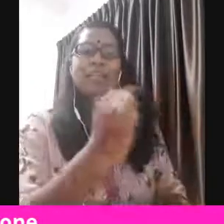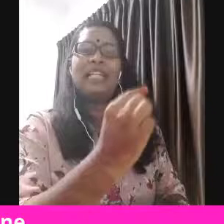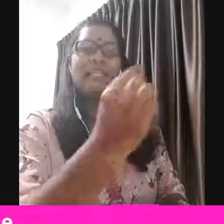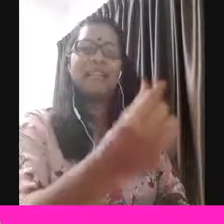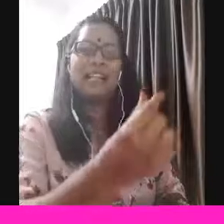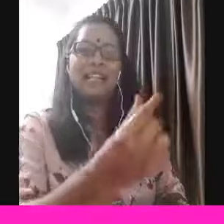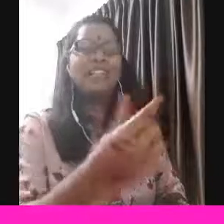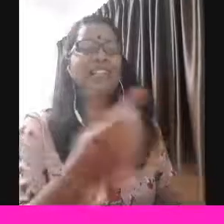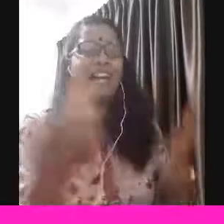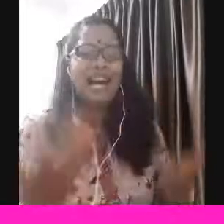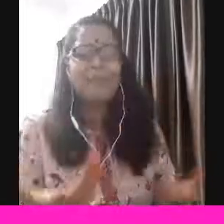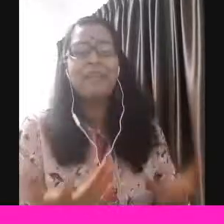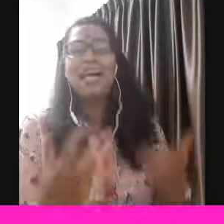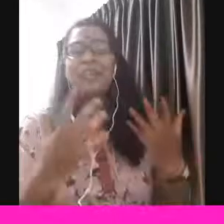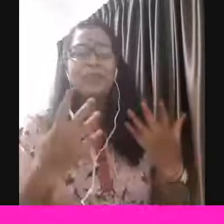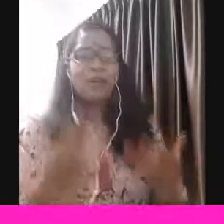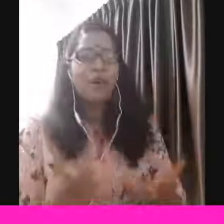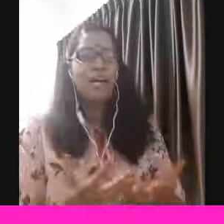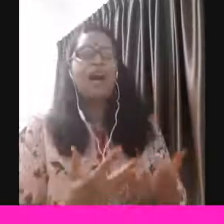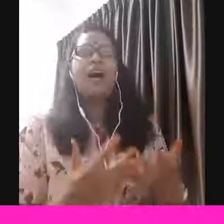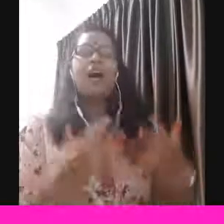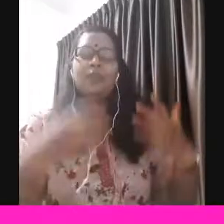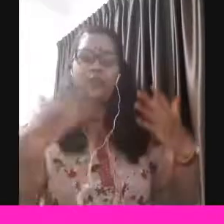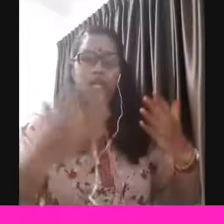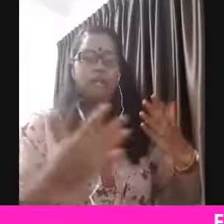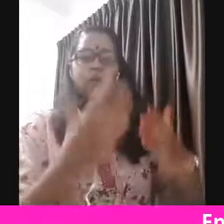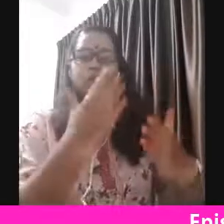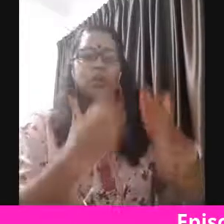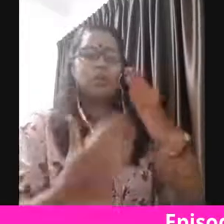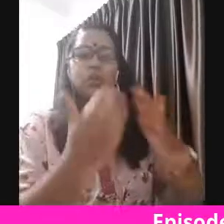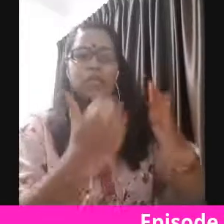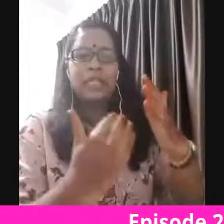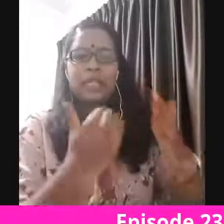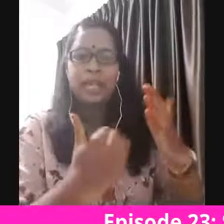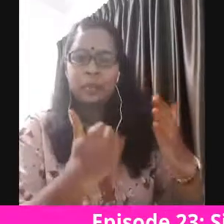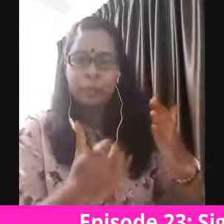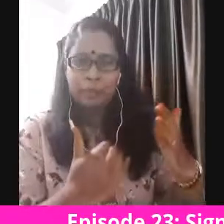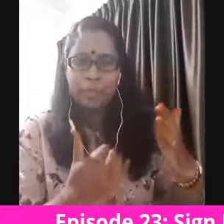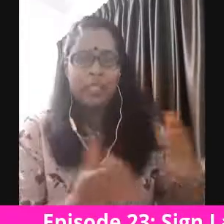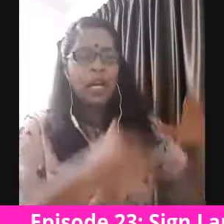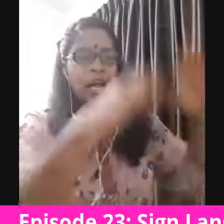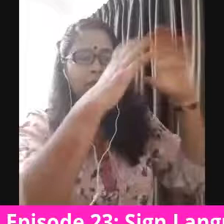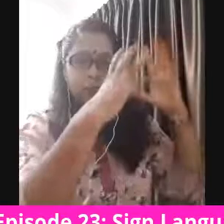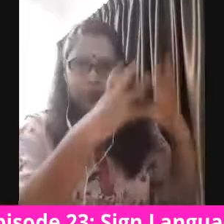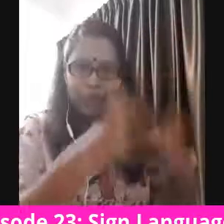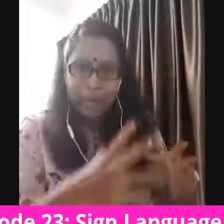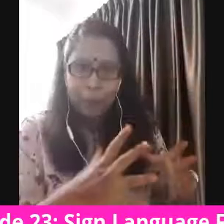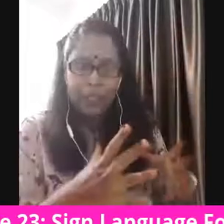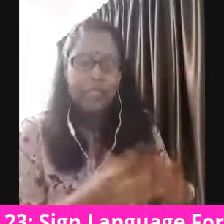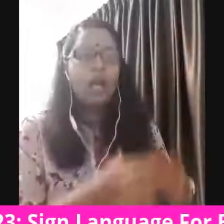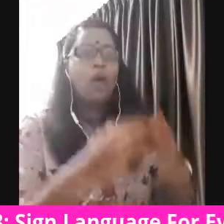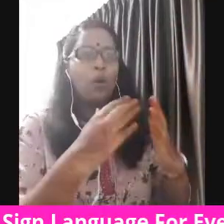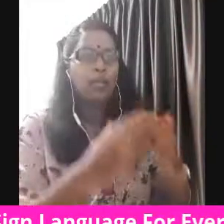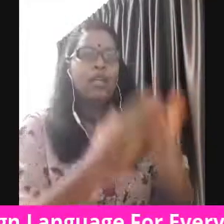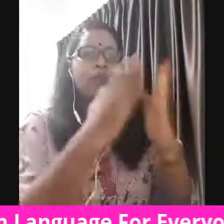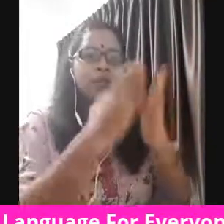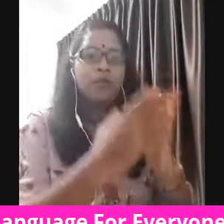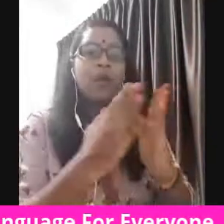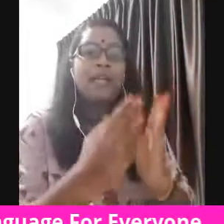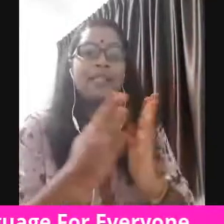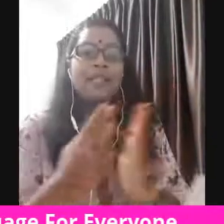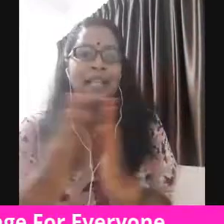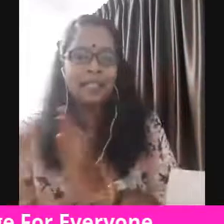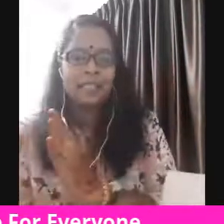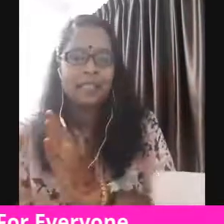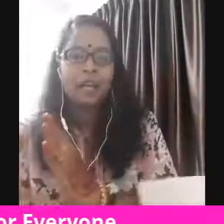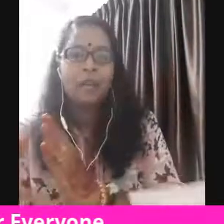very last, right? Yeah. So I will do 2-3 experiments. I will do the laporan. Okay, we have